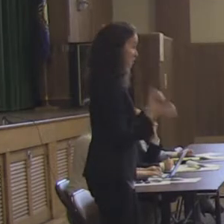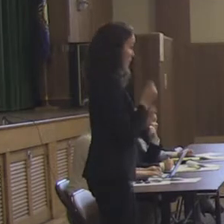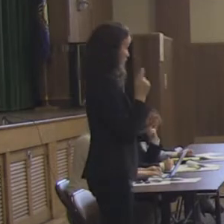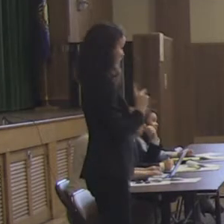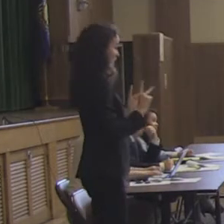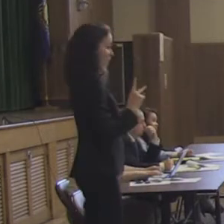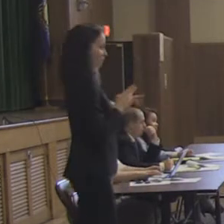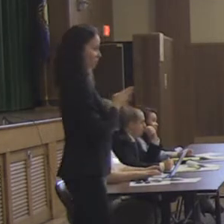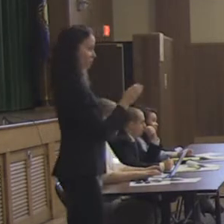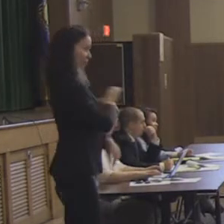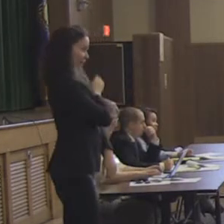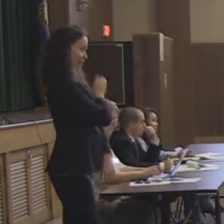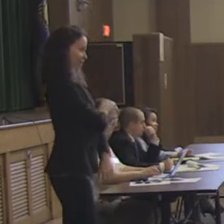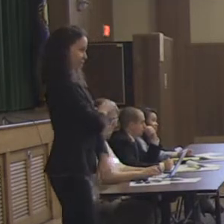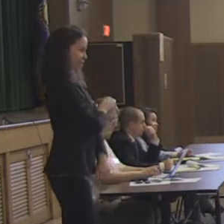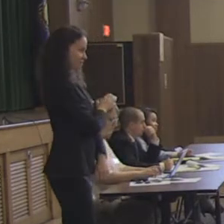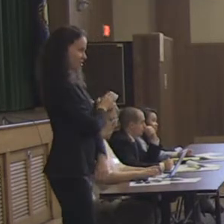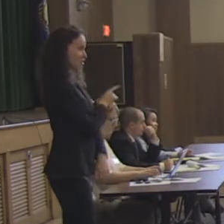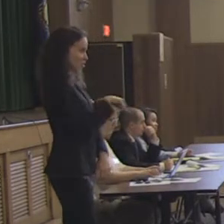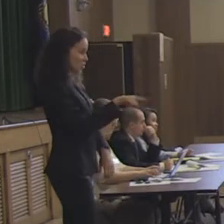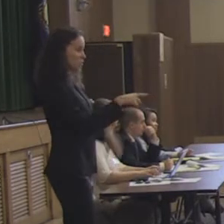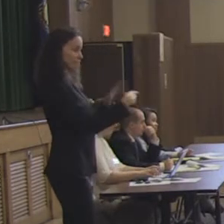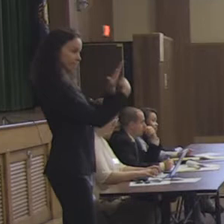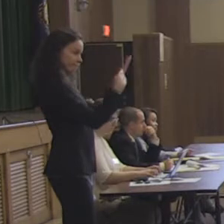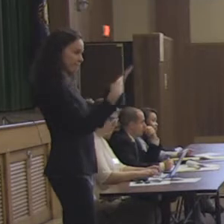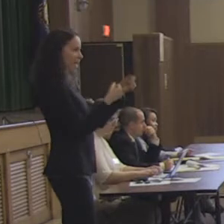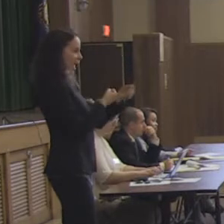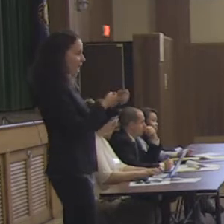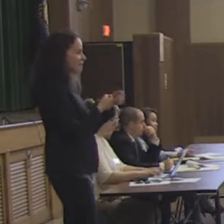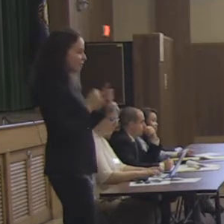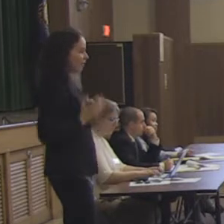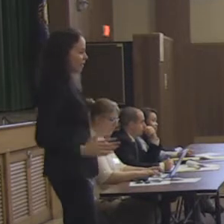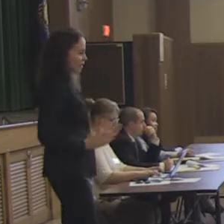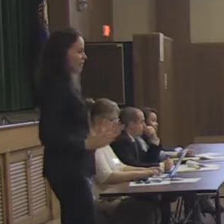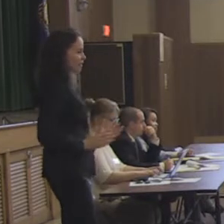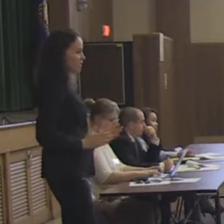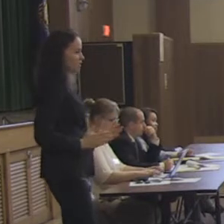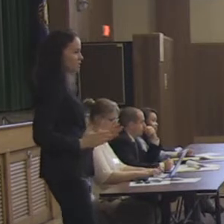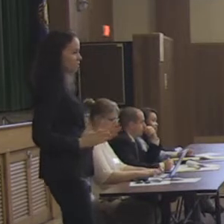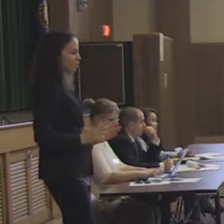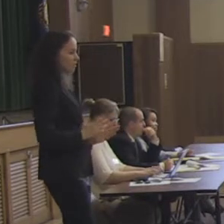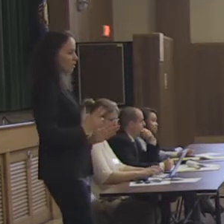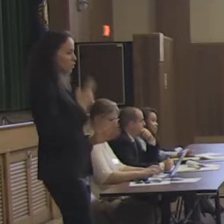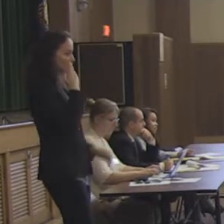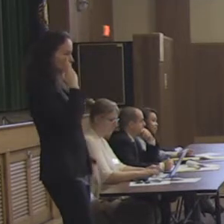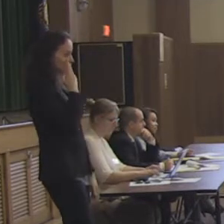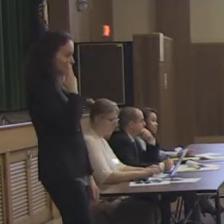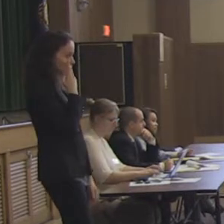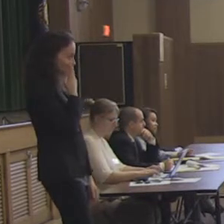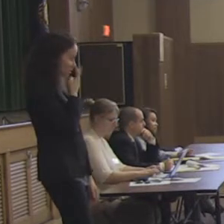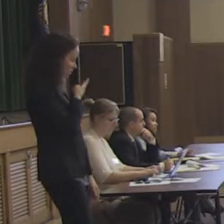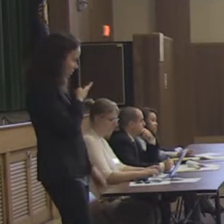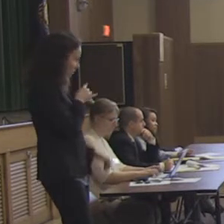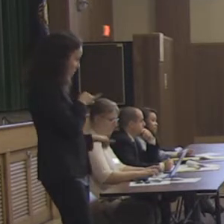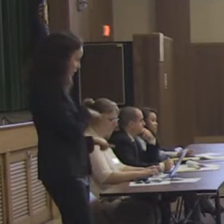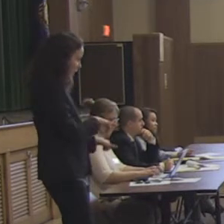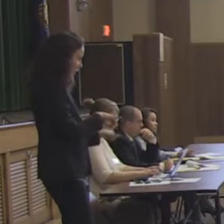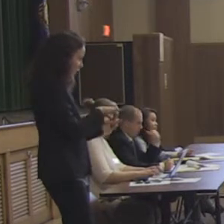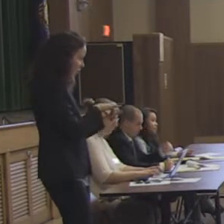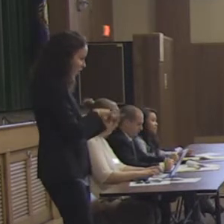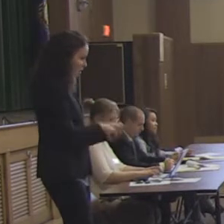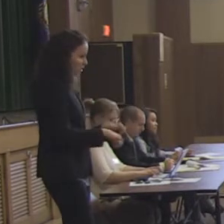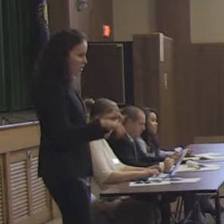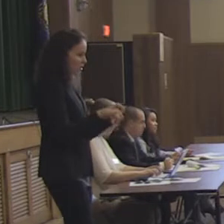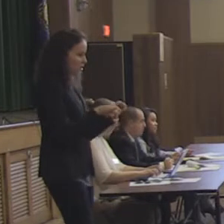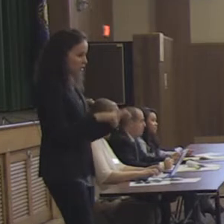in the clinical field are, because they're the people that see the patterns right. that are happening in